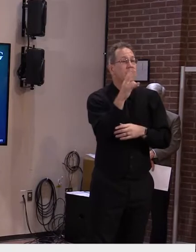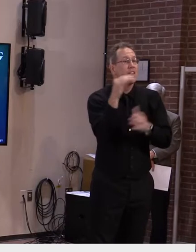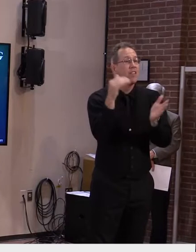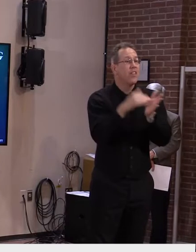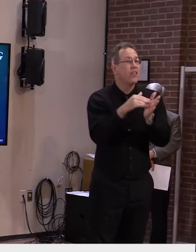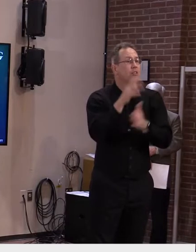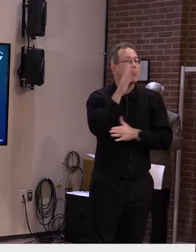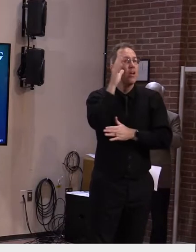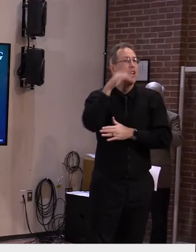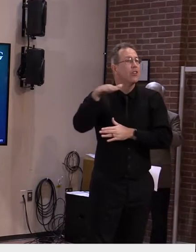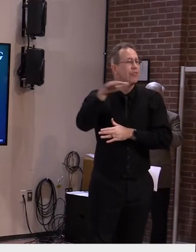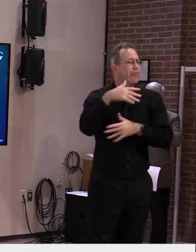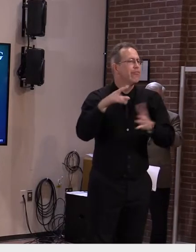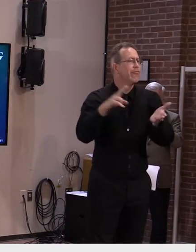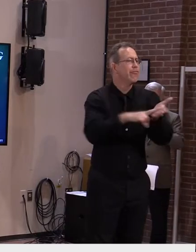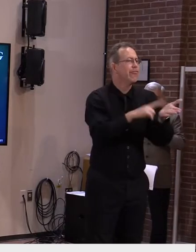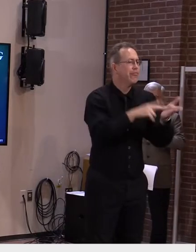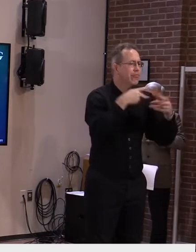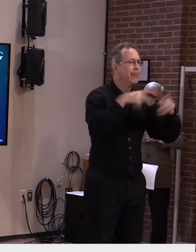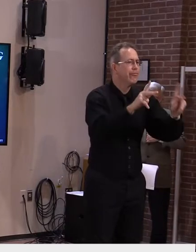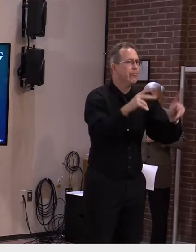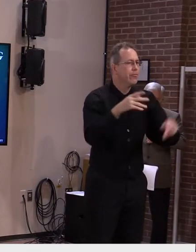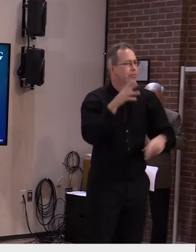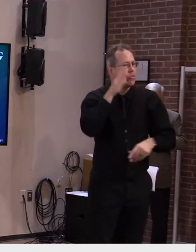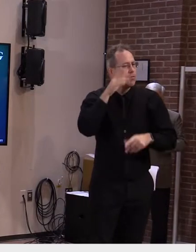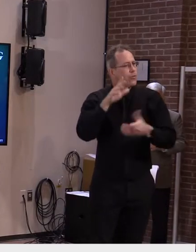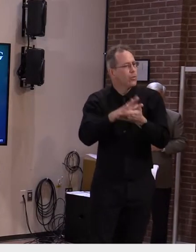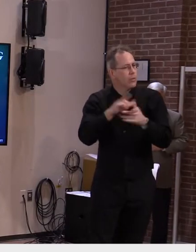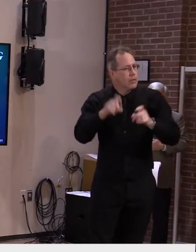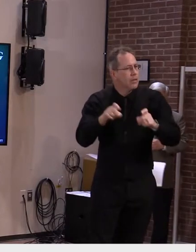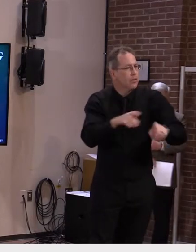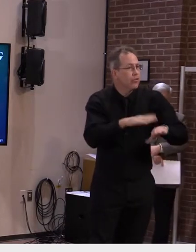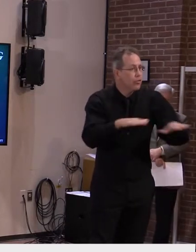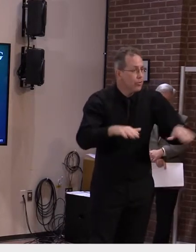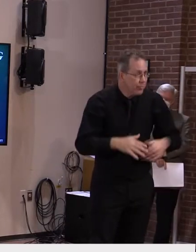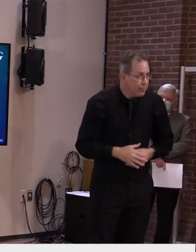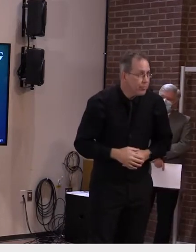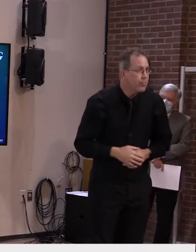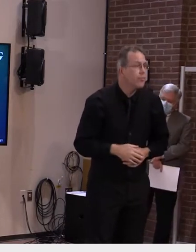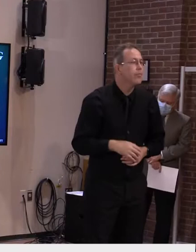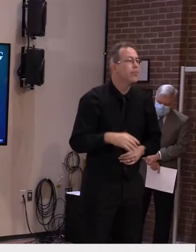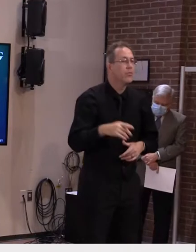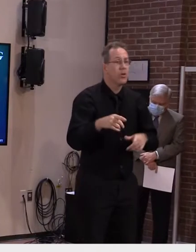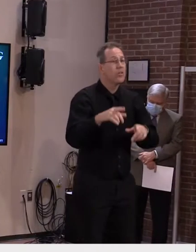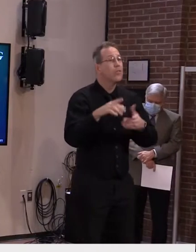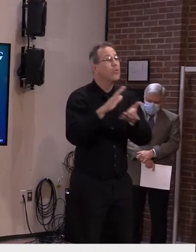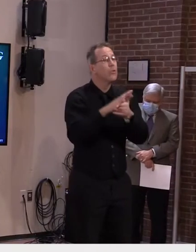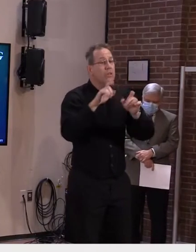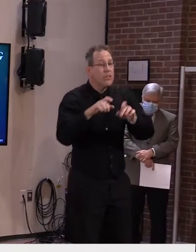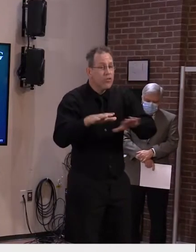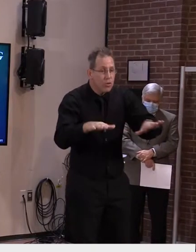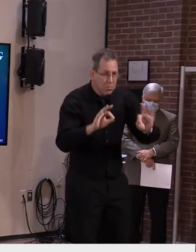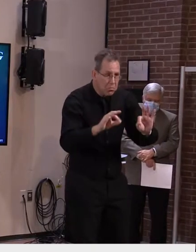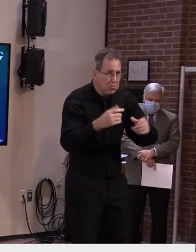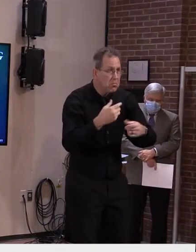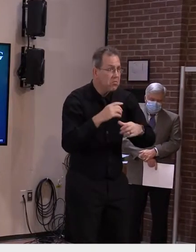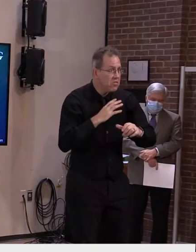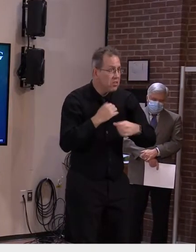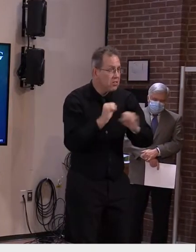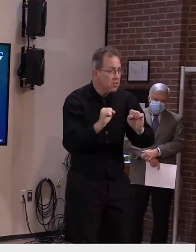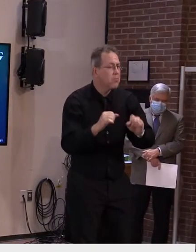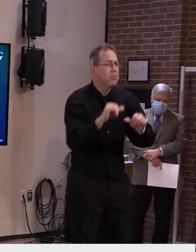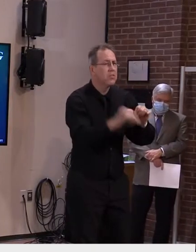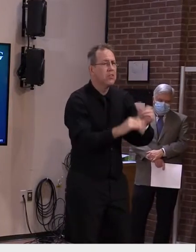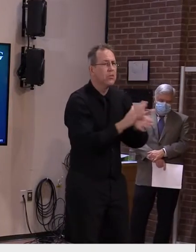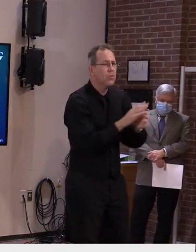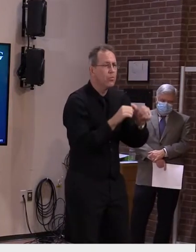am consistently hearing that test to stay is going very well, and districts are pleased with the amount of instruction that they're saving. For example, yesterday